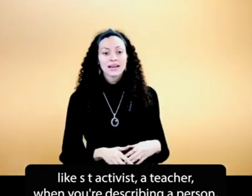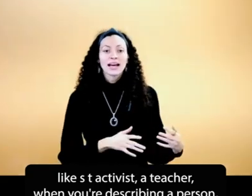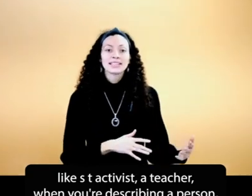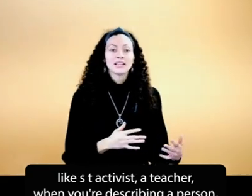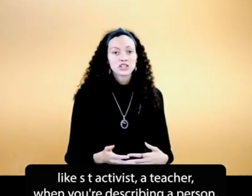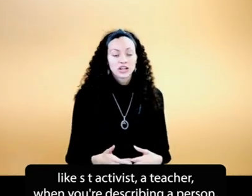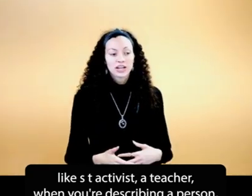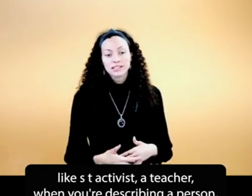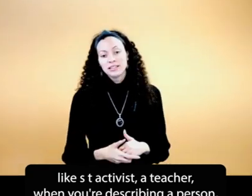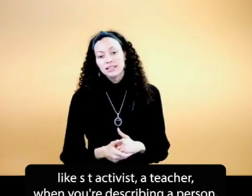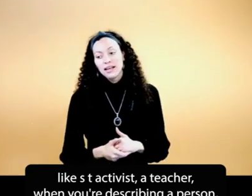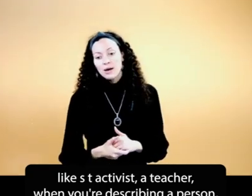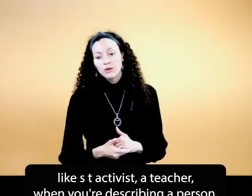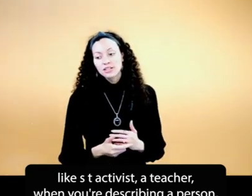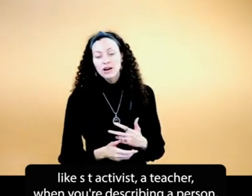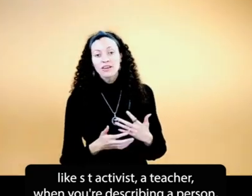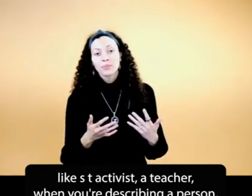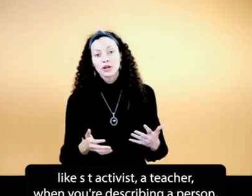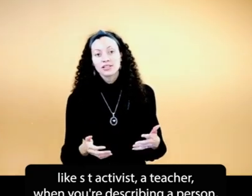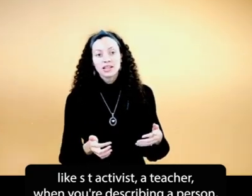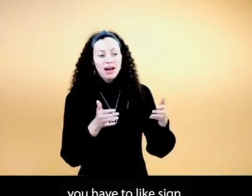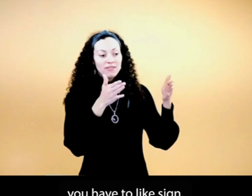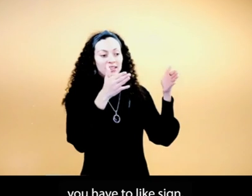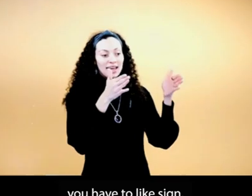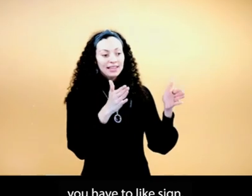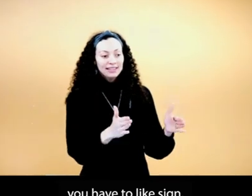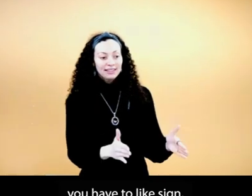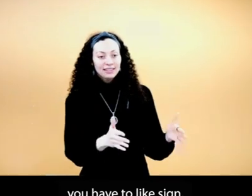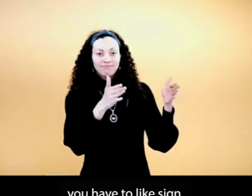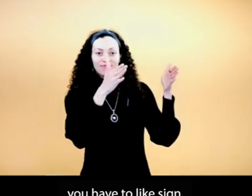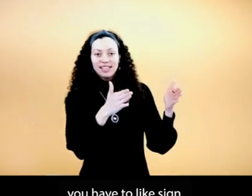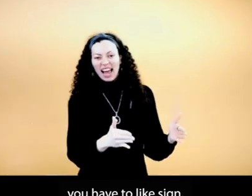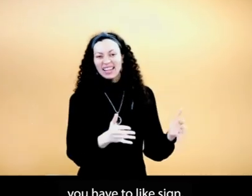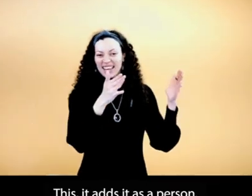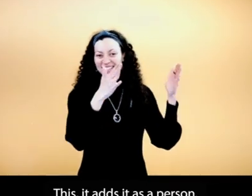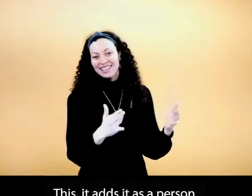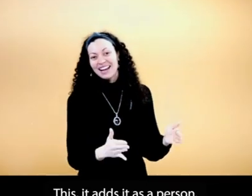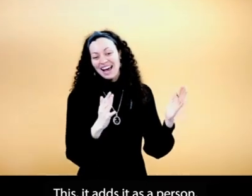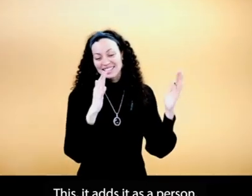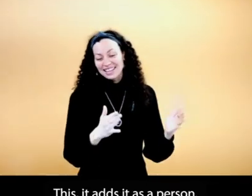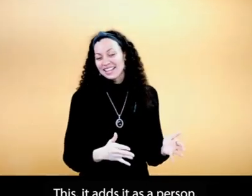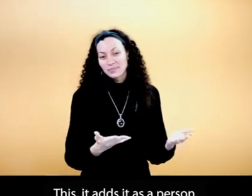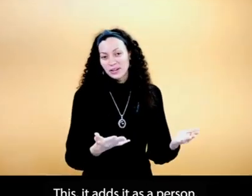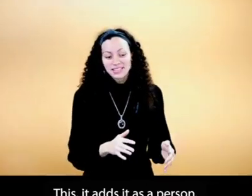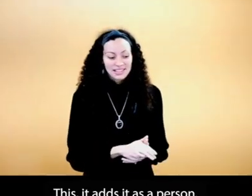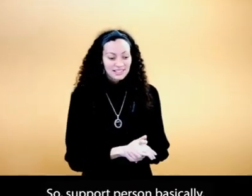a teacher, when you're describing a person, you have to like sign this, it adds it as a person.